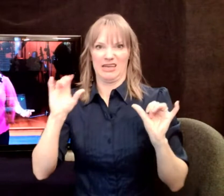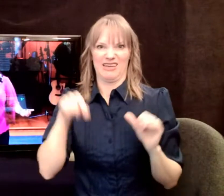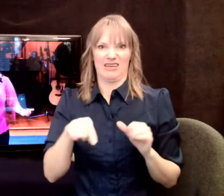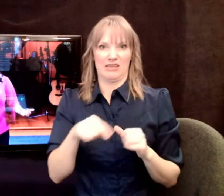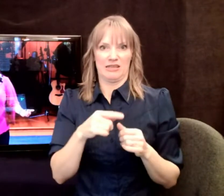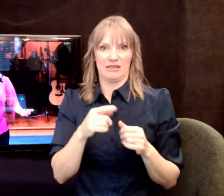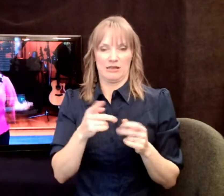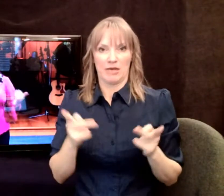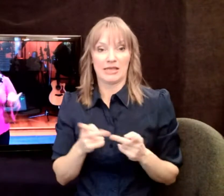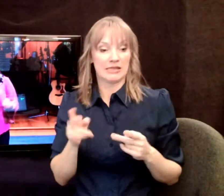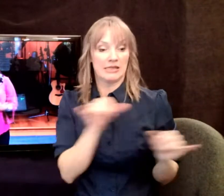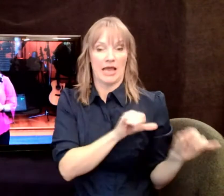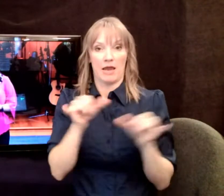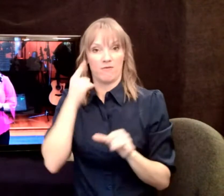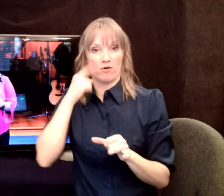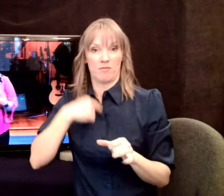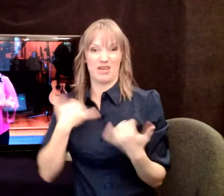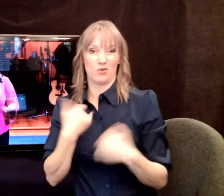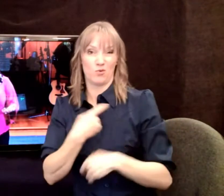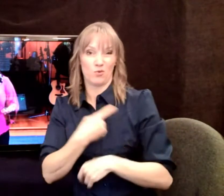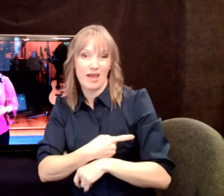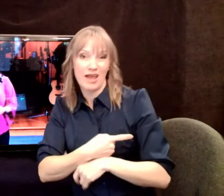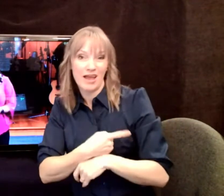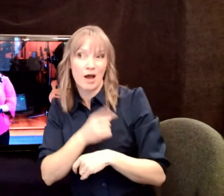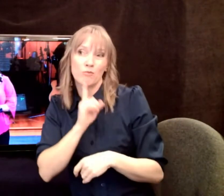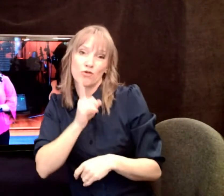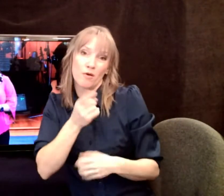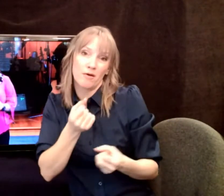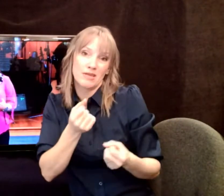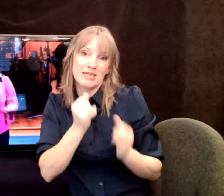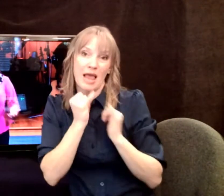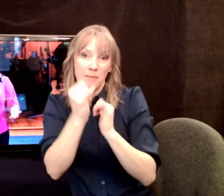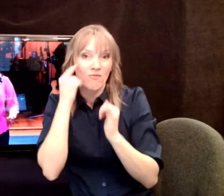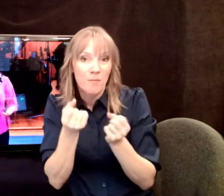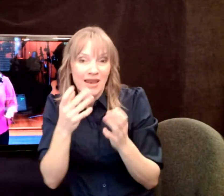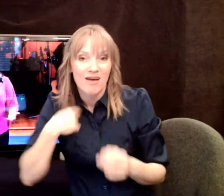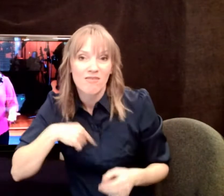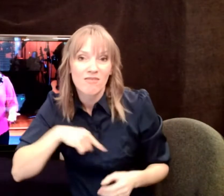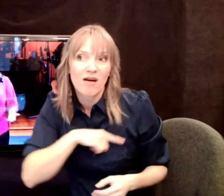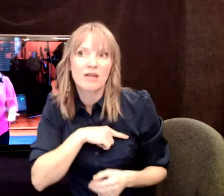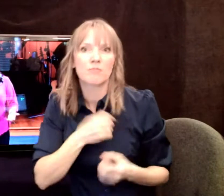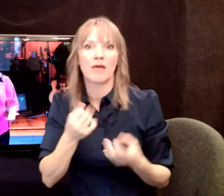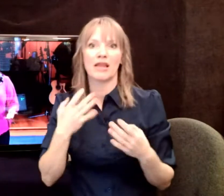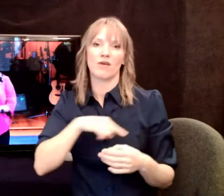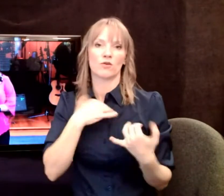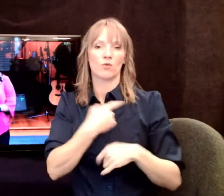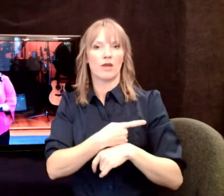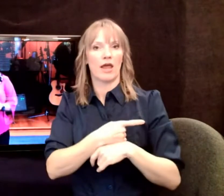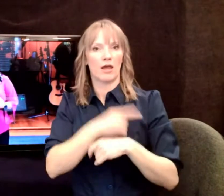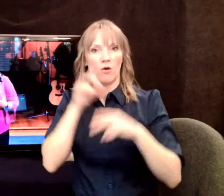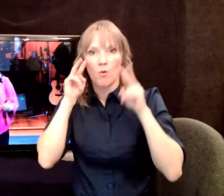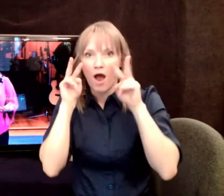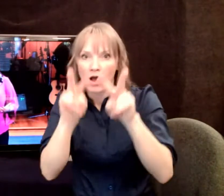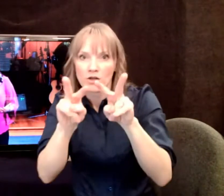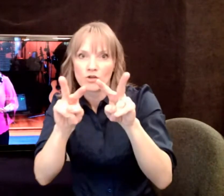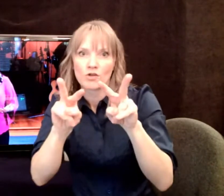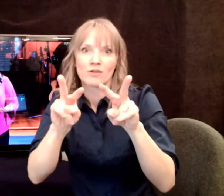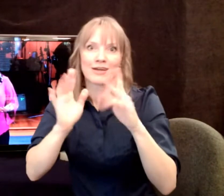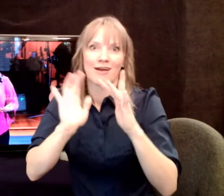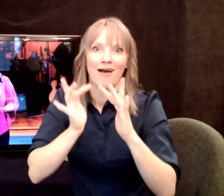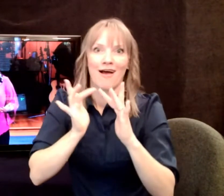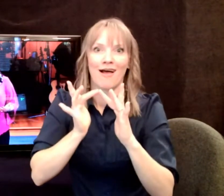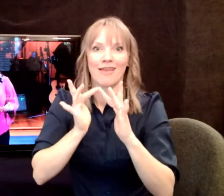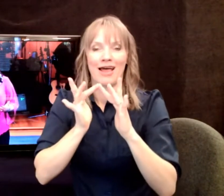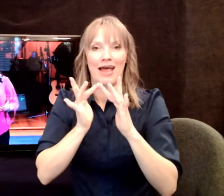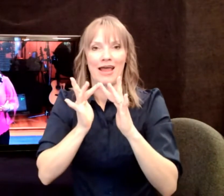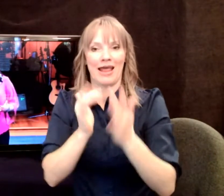is today for me personally, as I'm sure it is for many of us. I suspect a lot of us have tuned in today in hopes of some wisdom to help